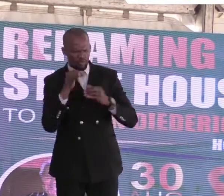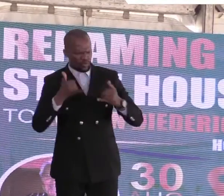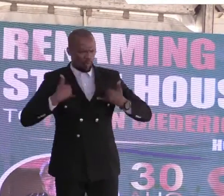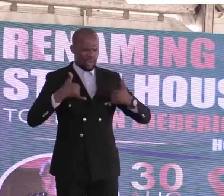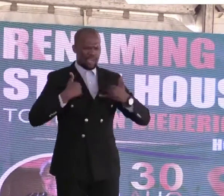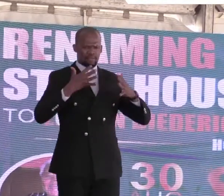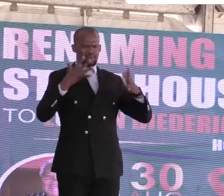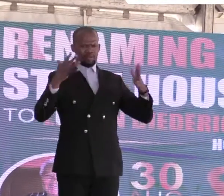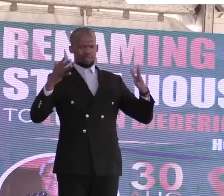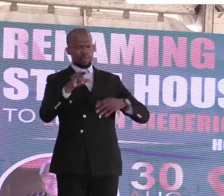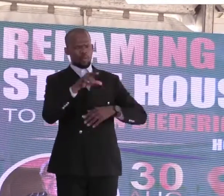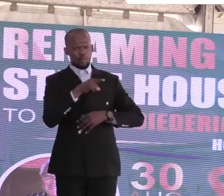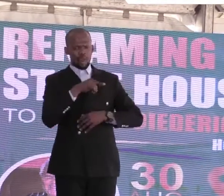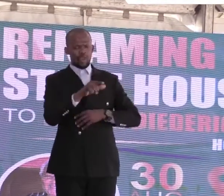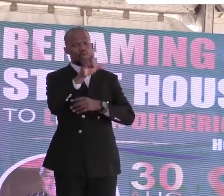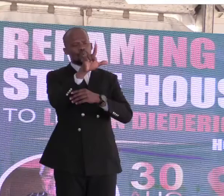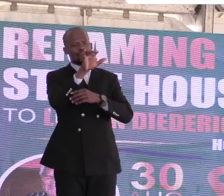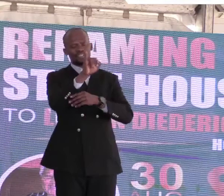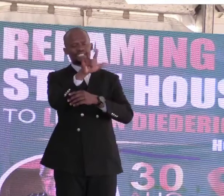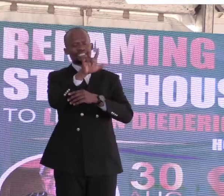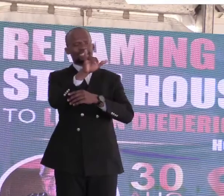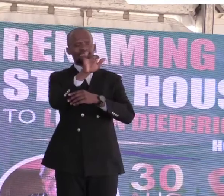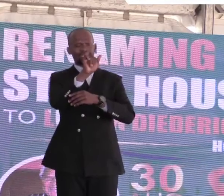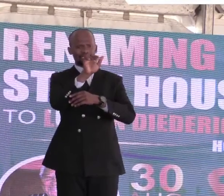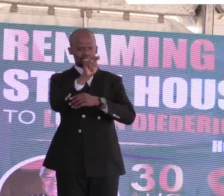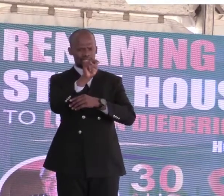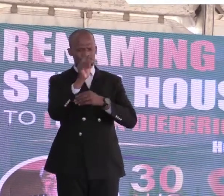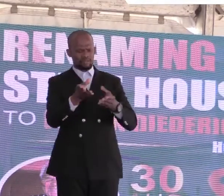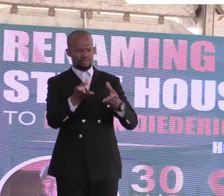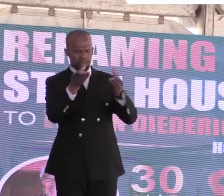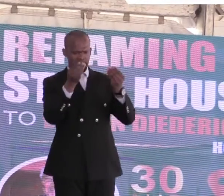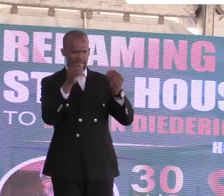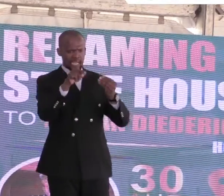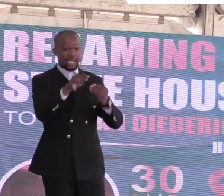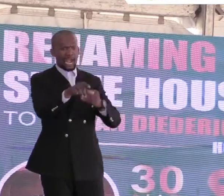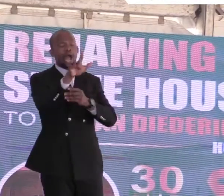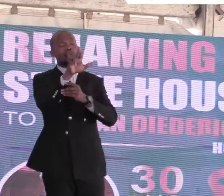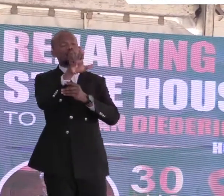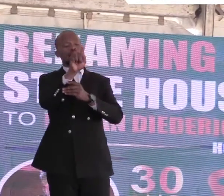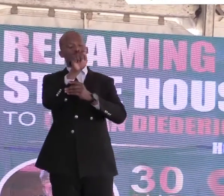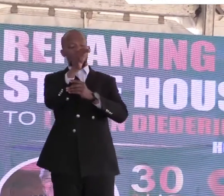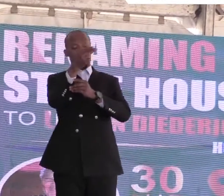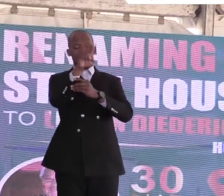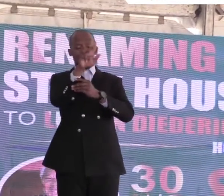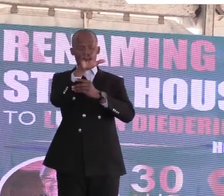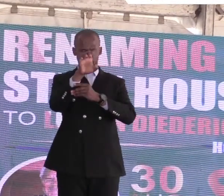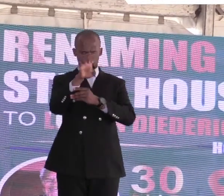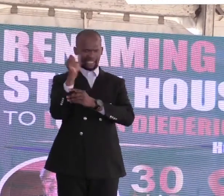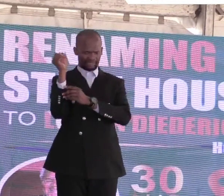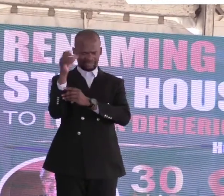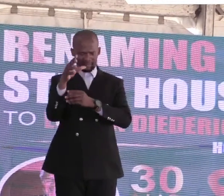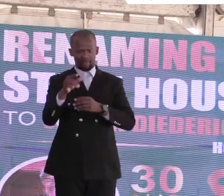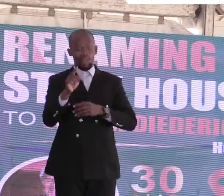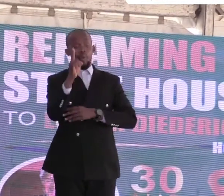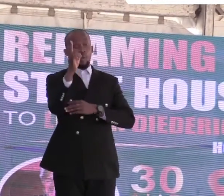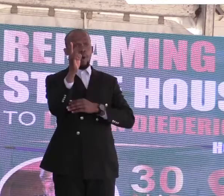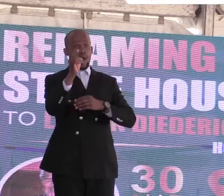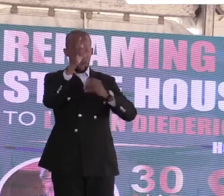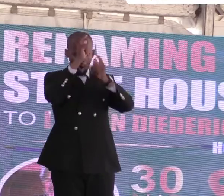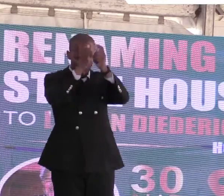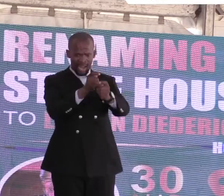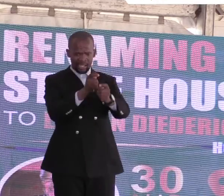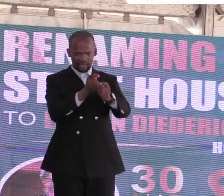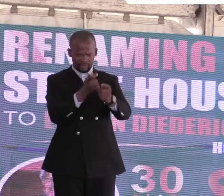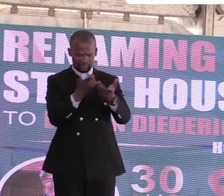Lillian Diedericks is a recipient of the National Order of Luthuli in silver, one of the highest honors our